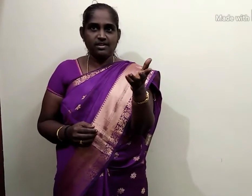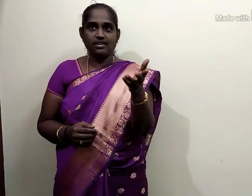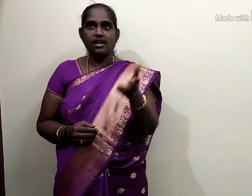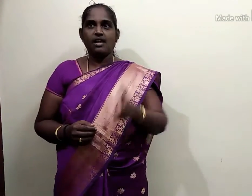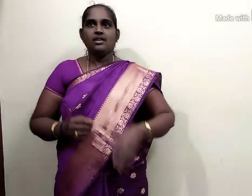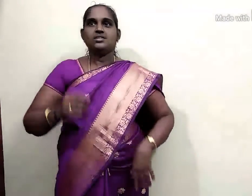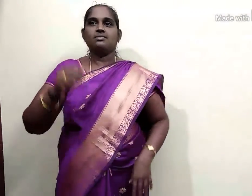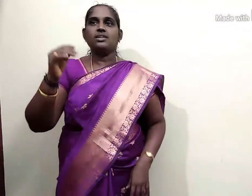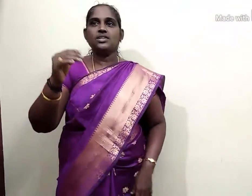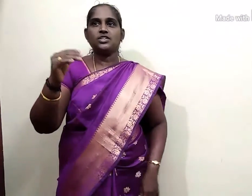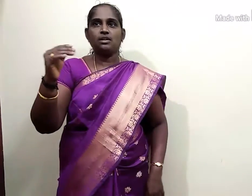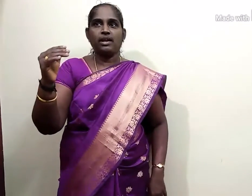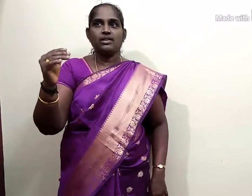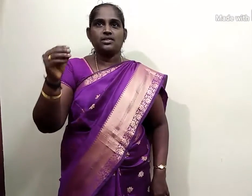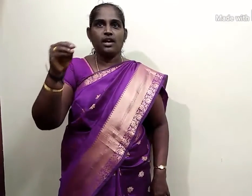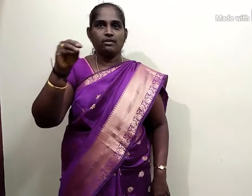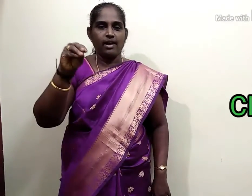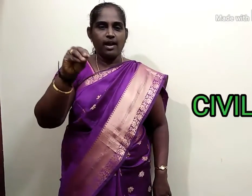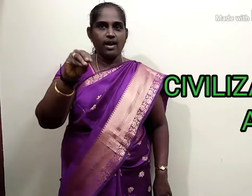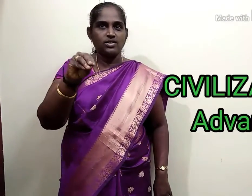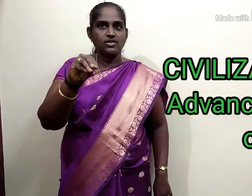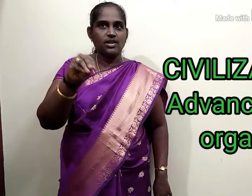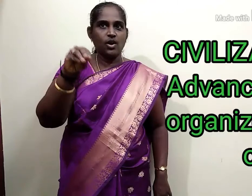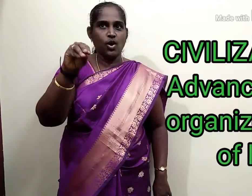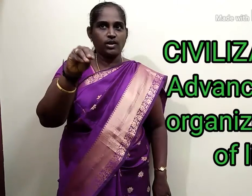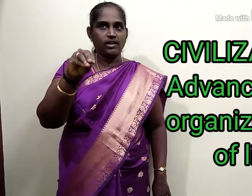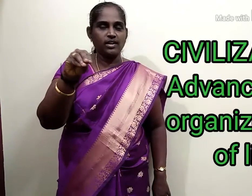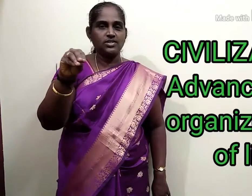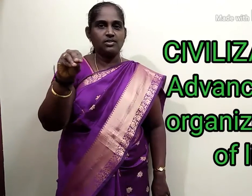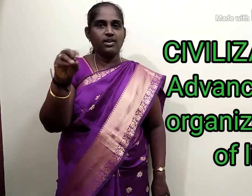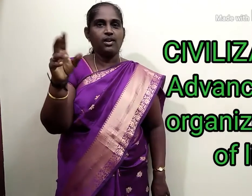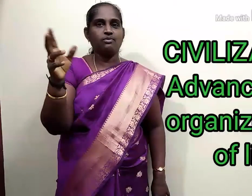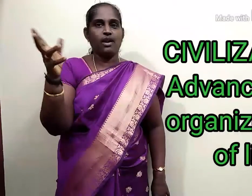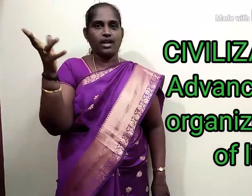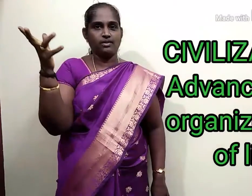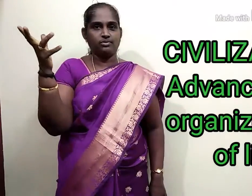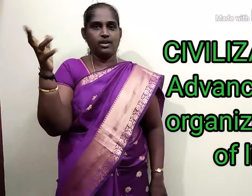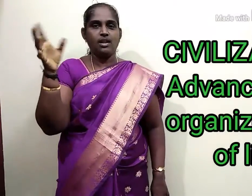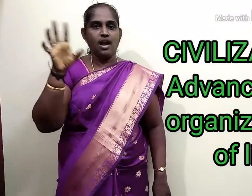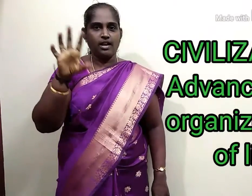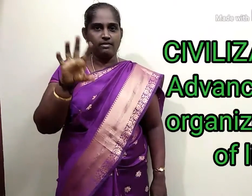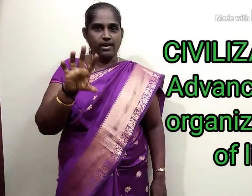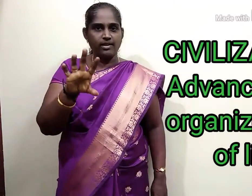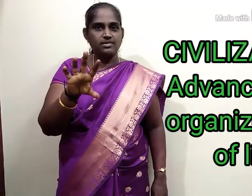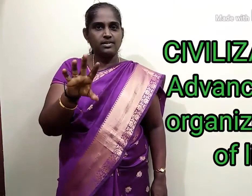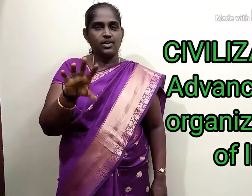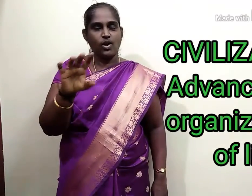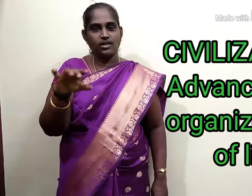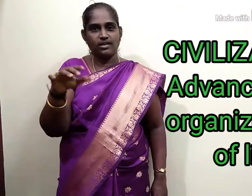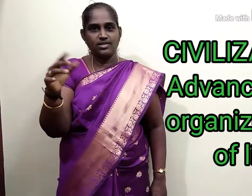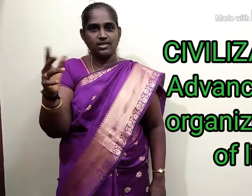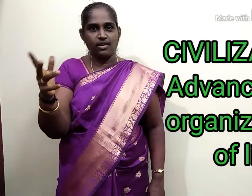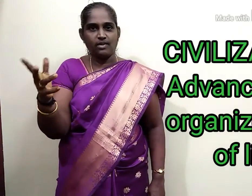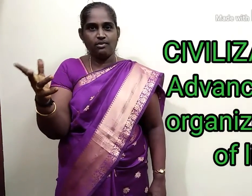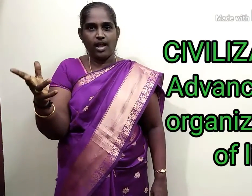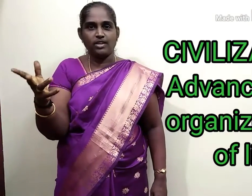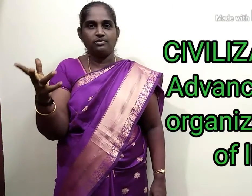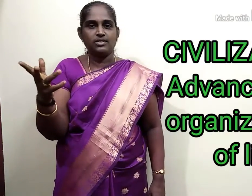it? Civilization means advanced and organized way of life. Advanced and organized way of life is